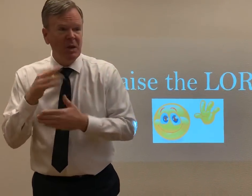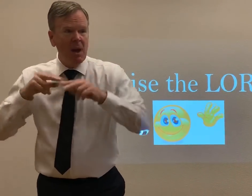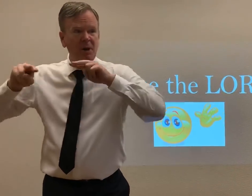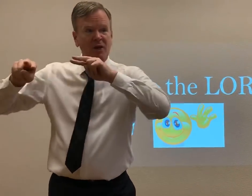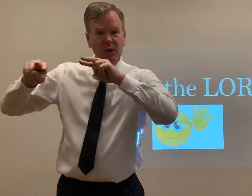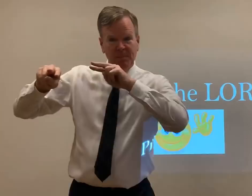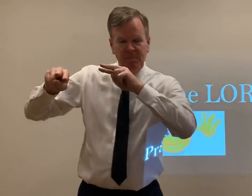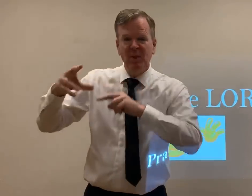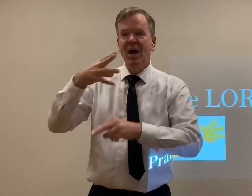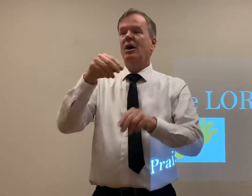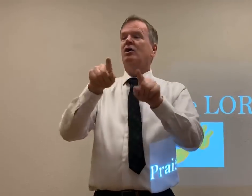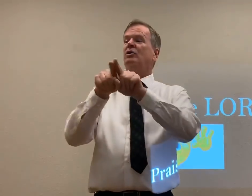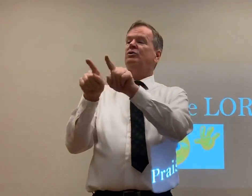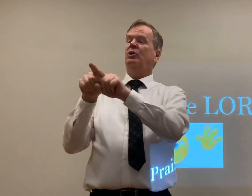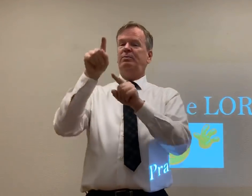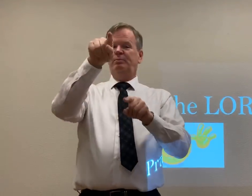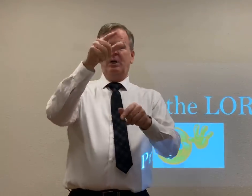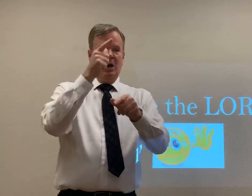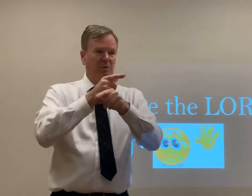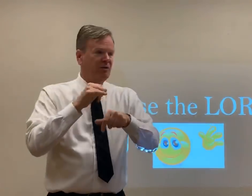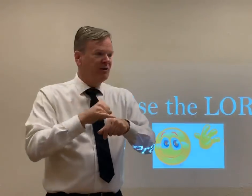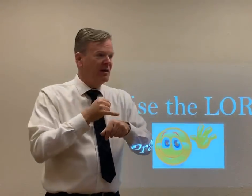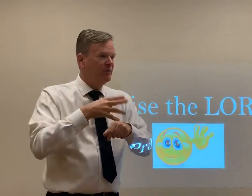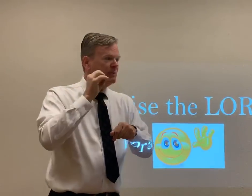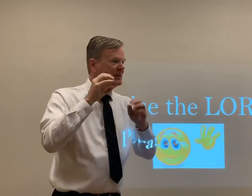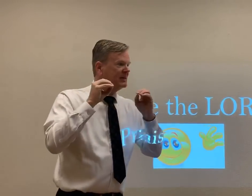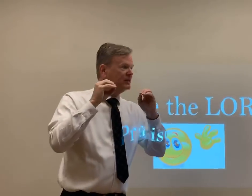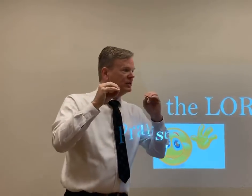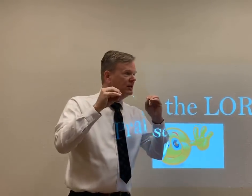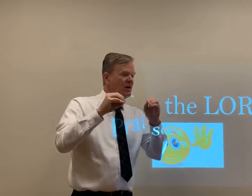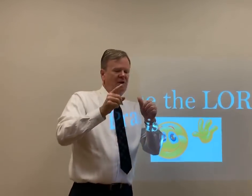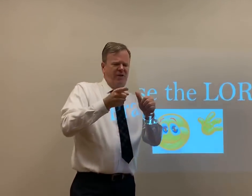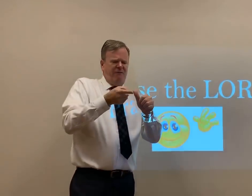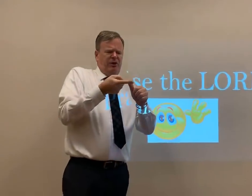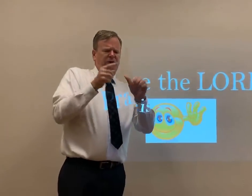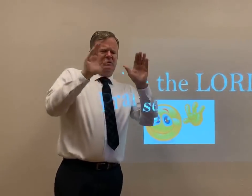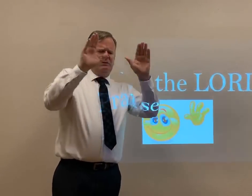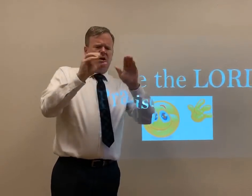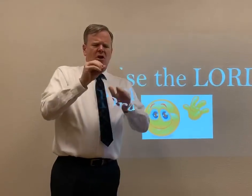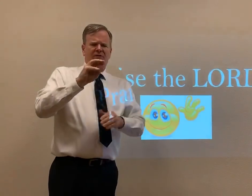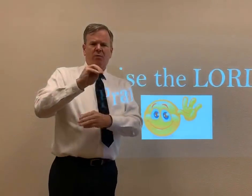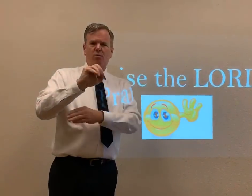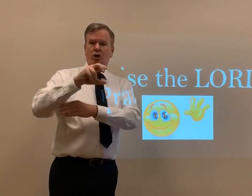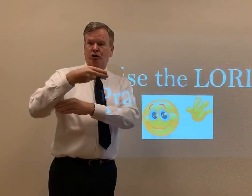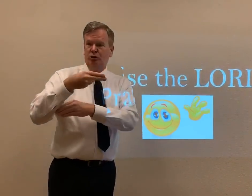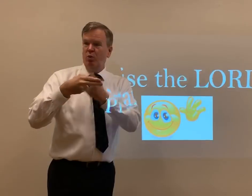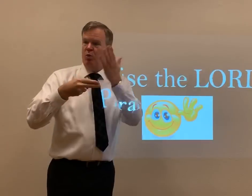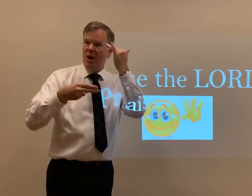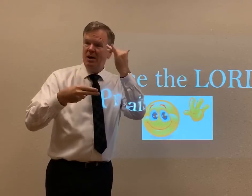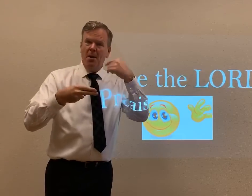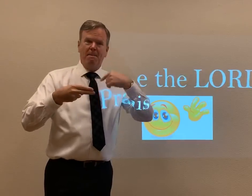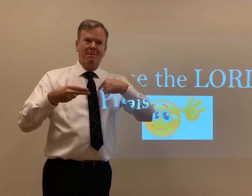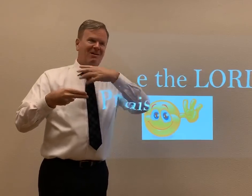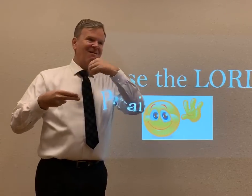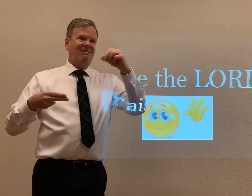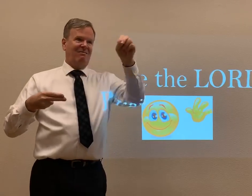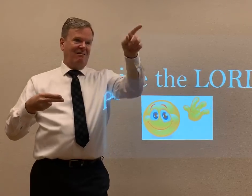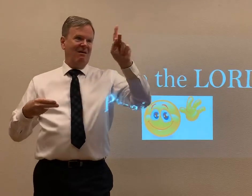has a lesson planned in the near future, he'll also come up and teach. Same thing with Brother Jeff. The first Sunday of March, he'll be doing it because